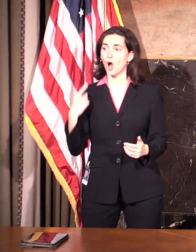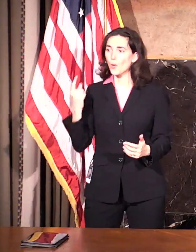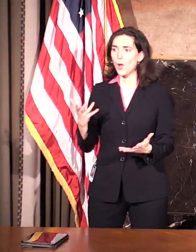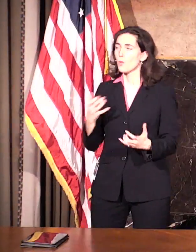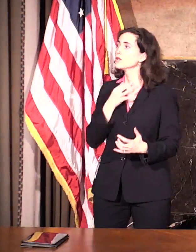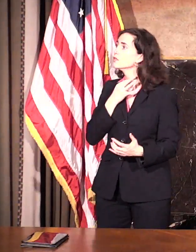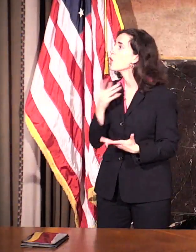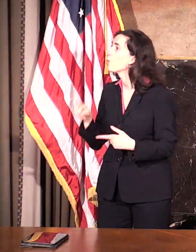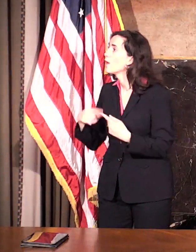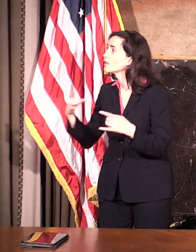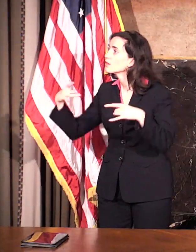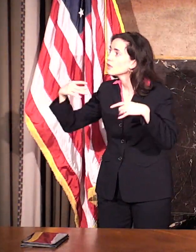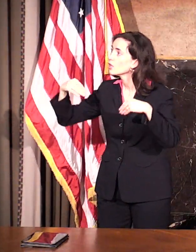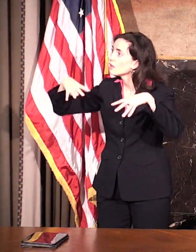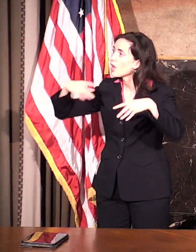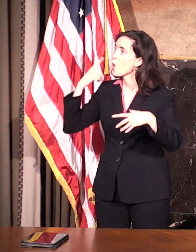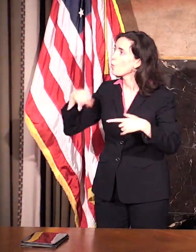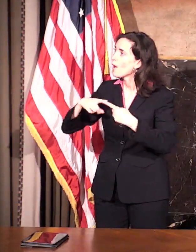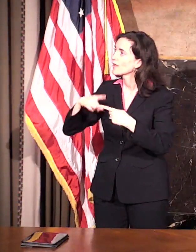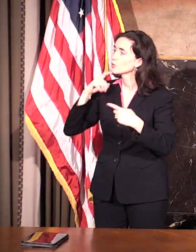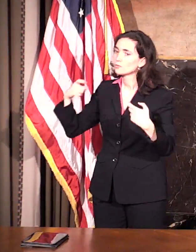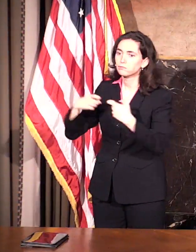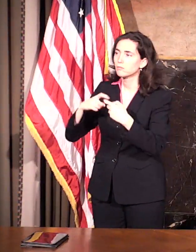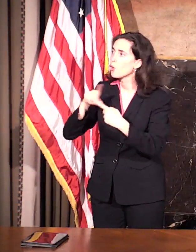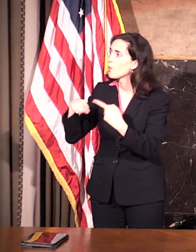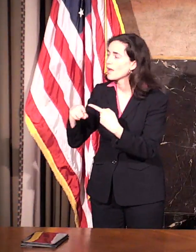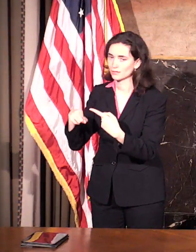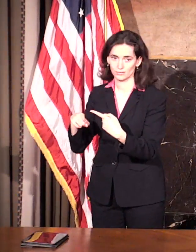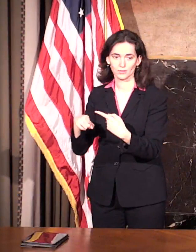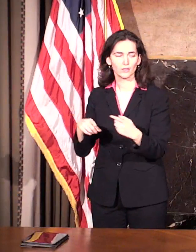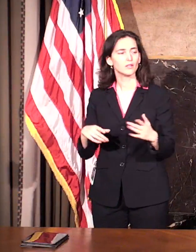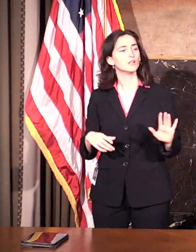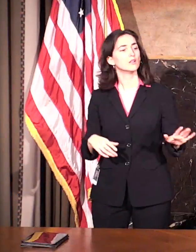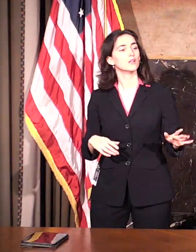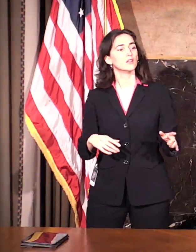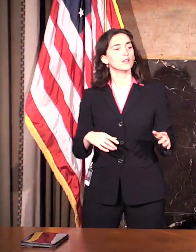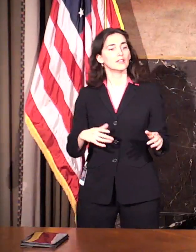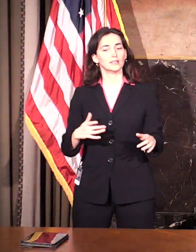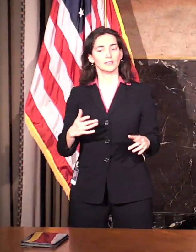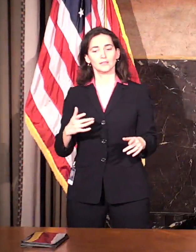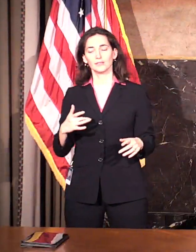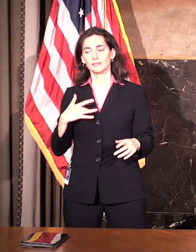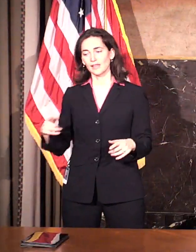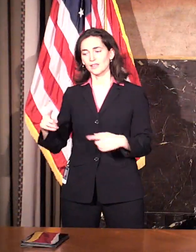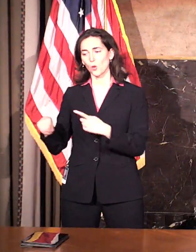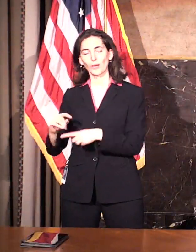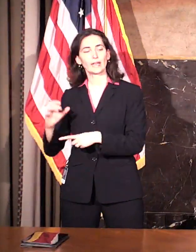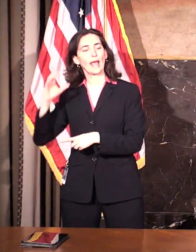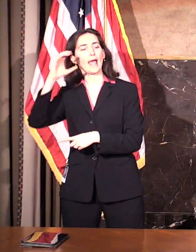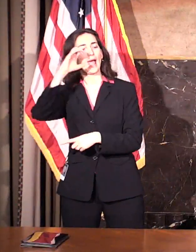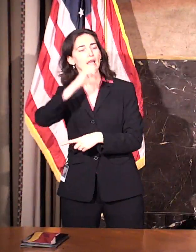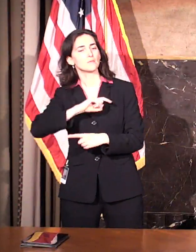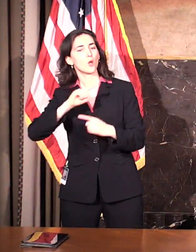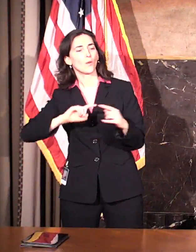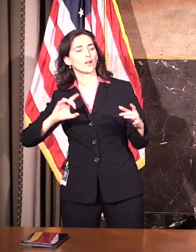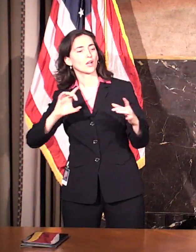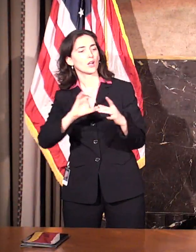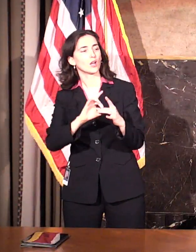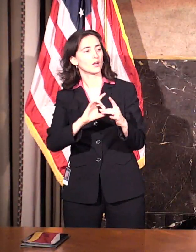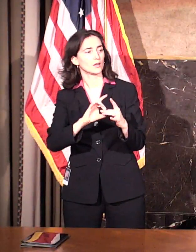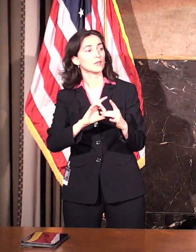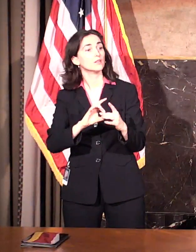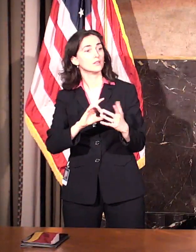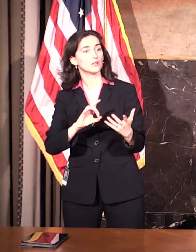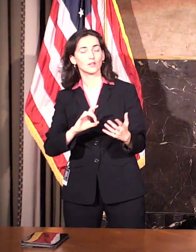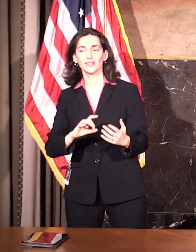it seems like we get better estimates, or at least we get information about an estimate of restoration of power sooner